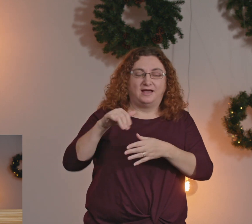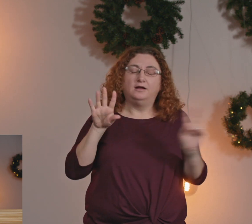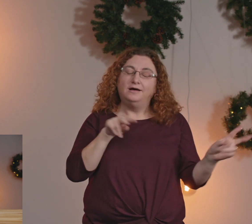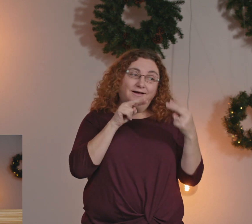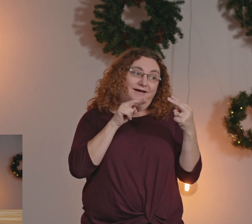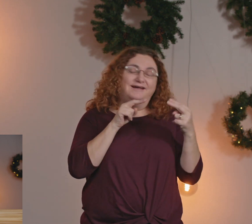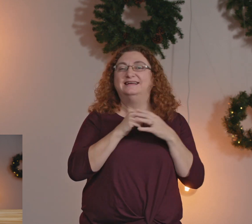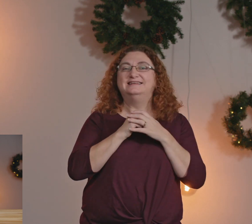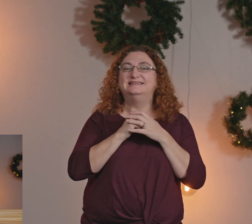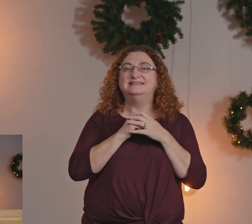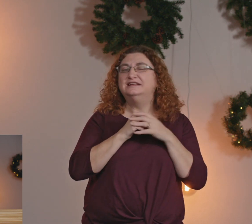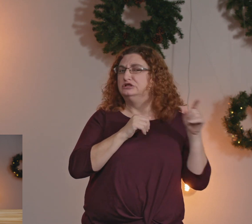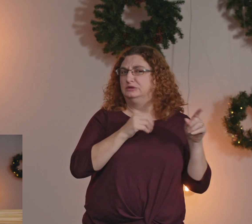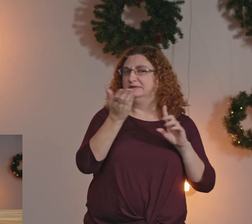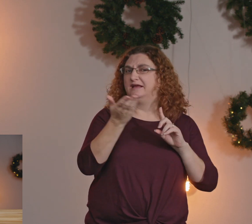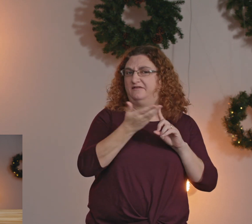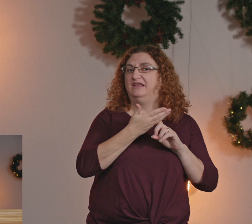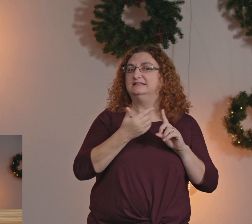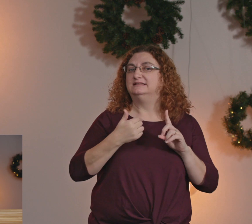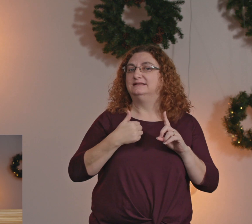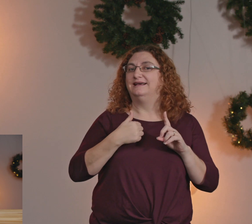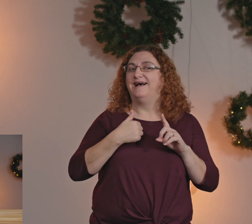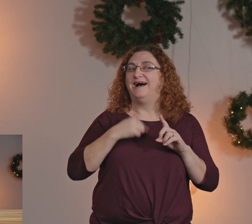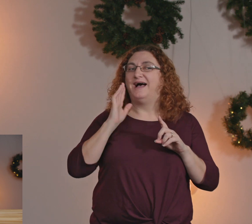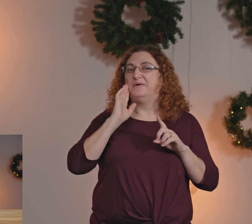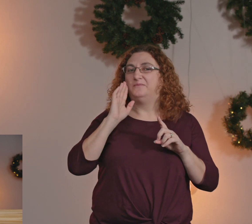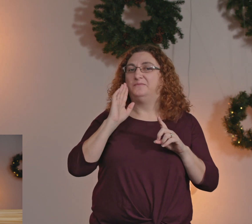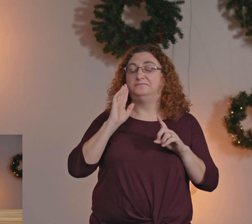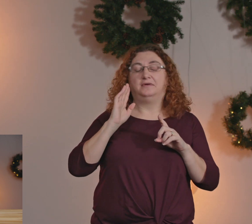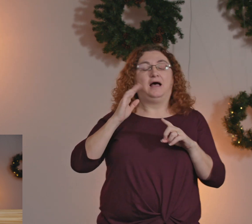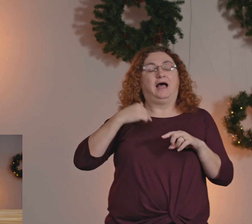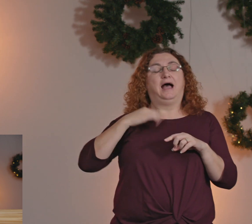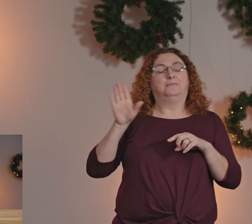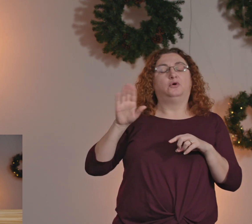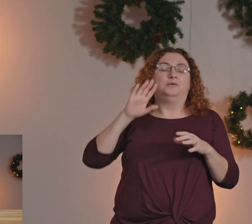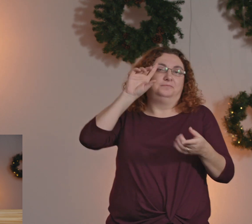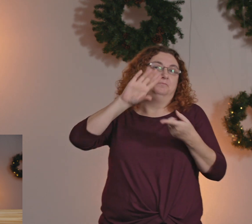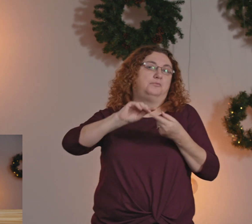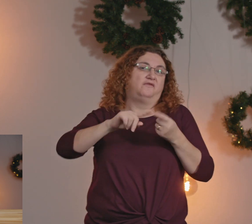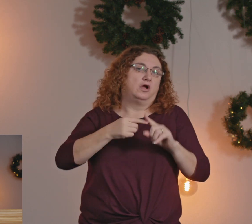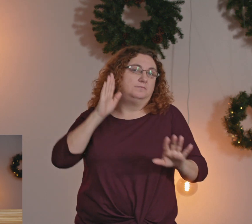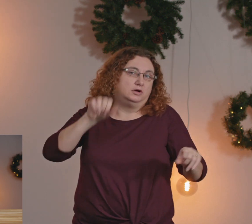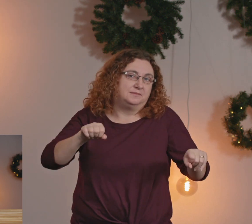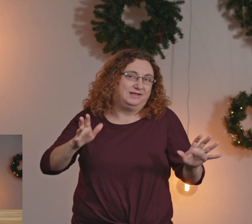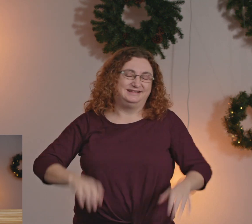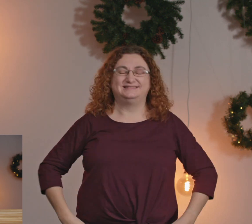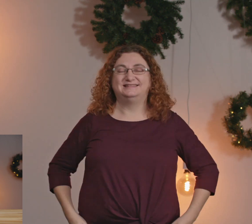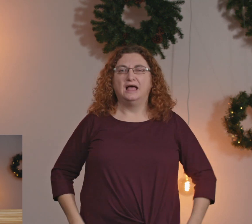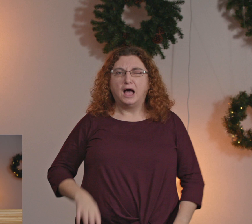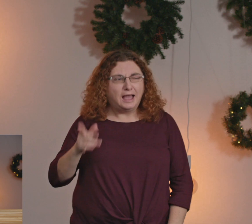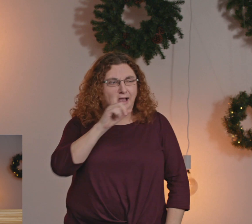was convinced that I could be the guy for her. I've asked her, so why not before that?